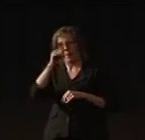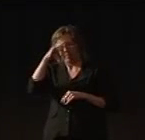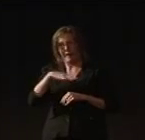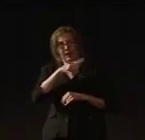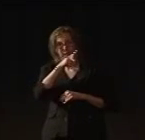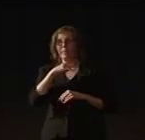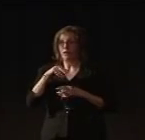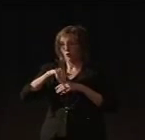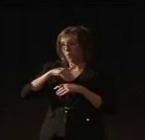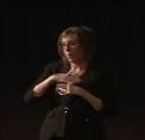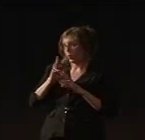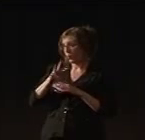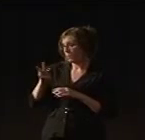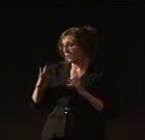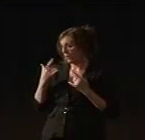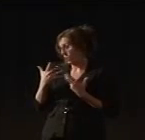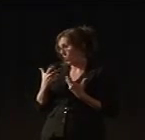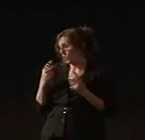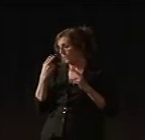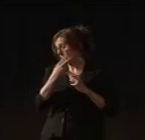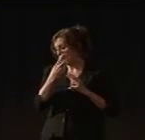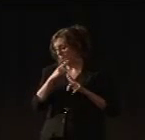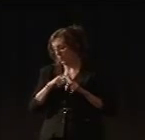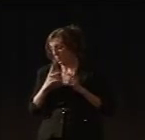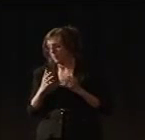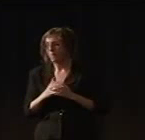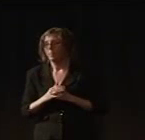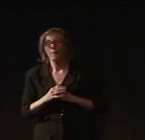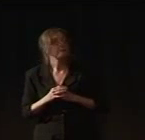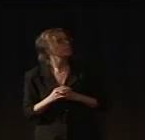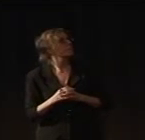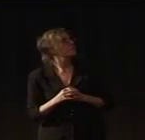my website in case you are interested. And what they are doing is